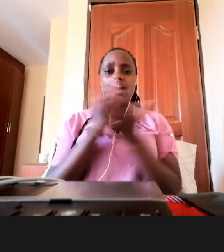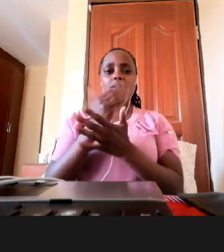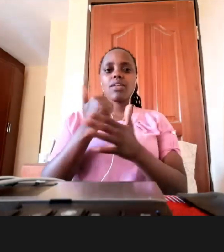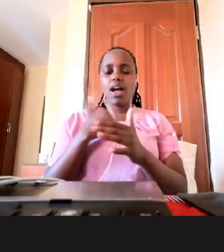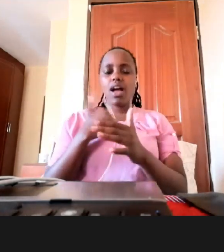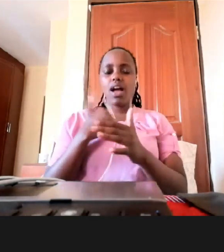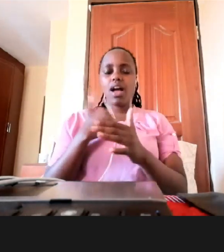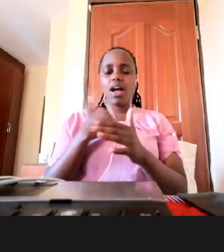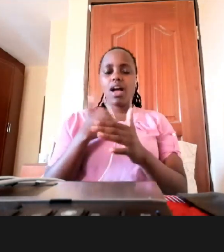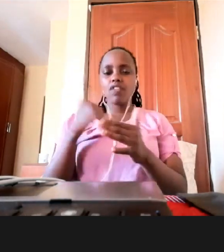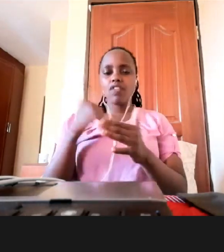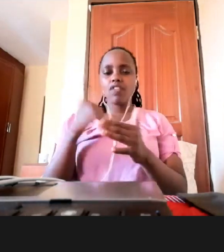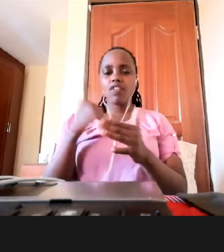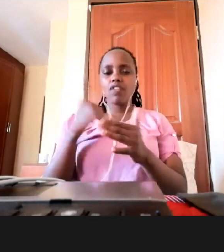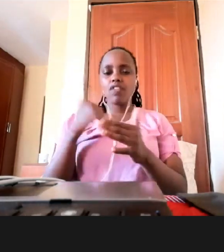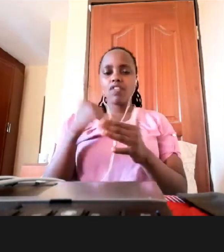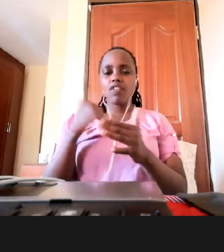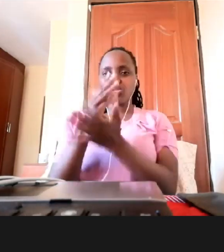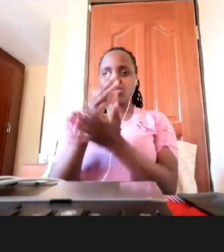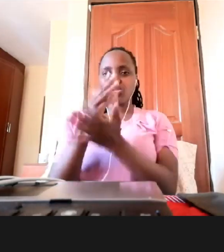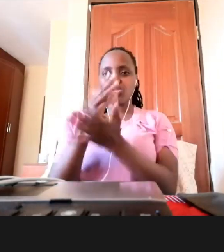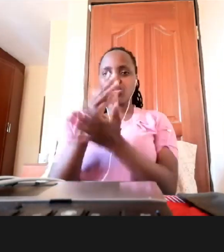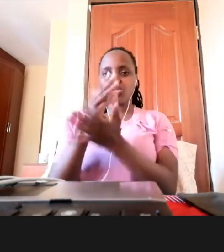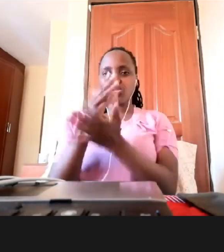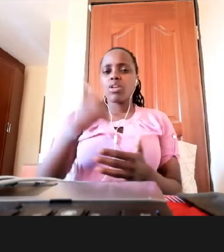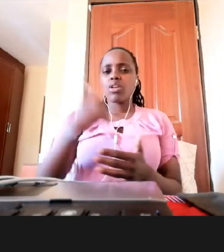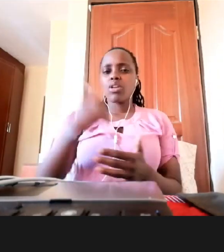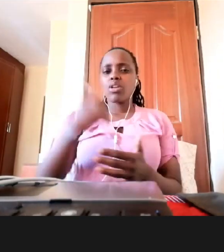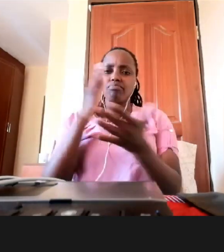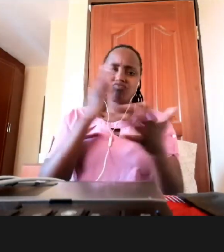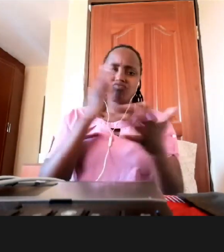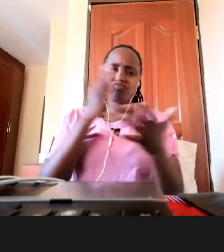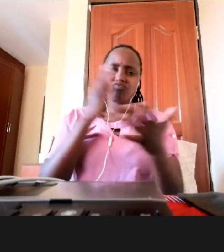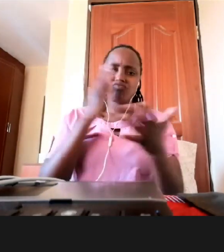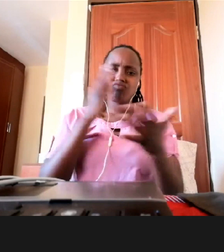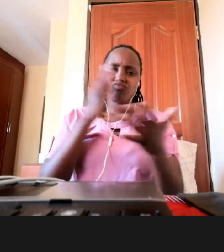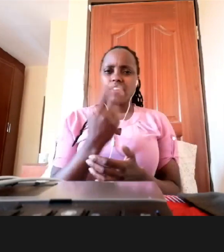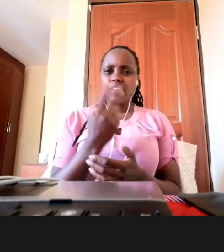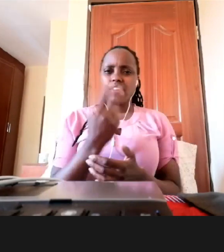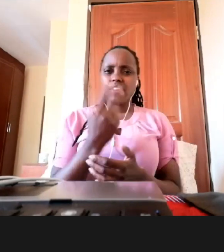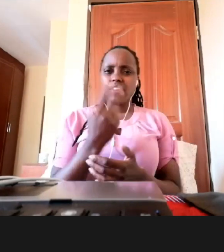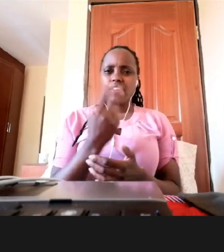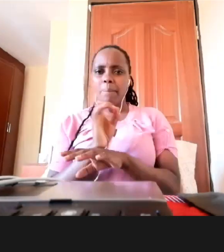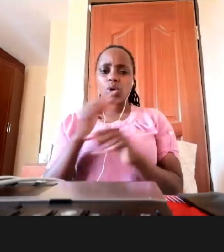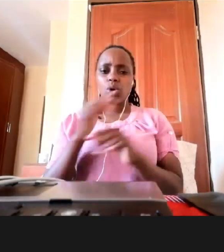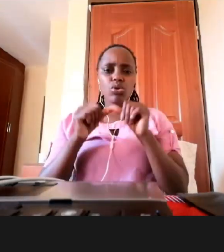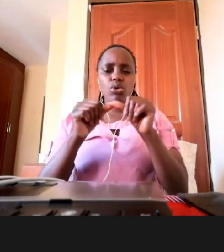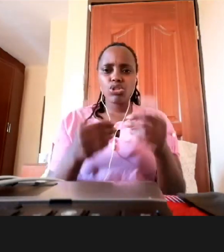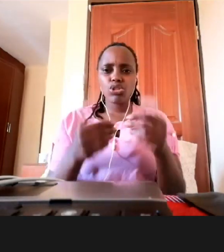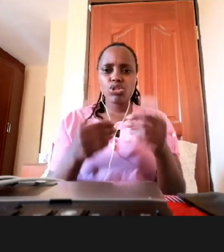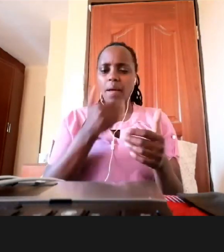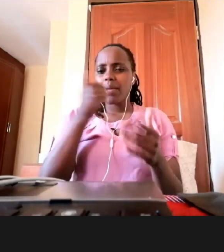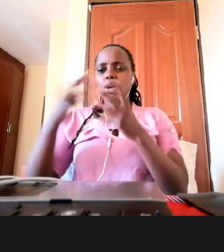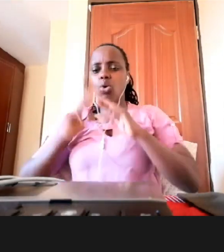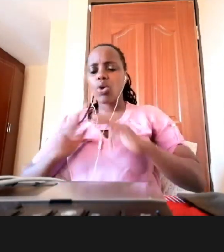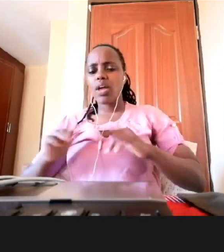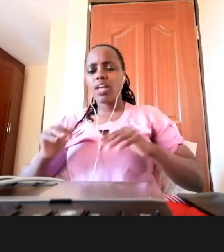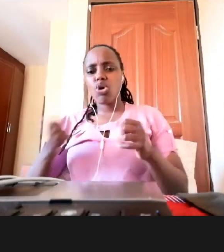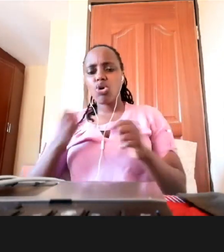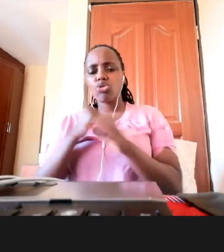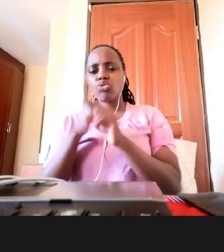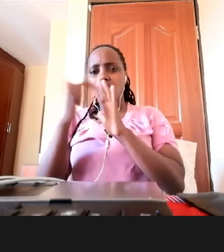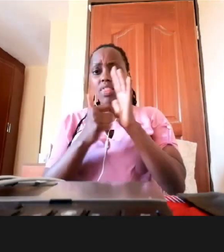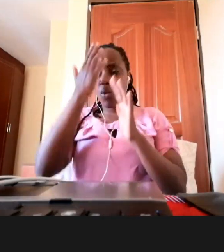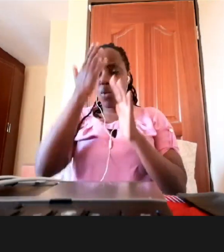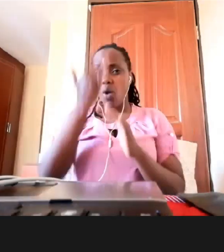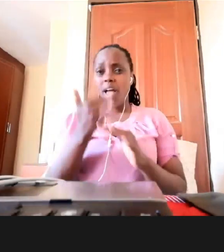so we kept getting reaffirmations after every 30, 40 minutes. Do you still want to continue? Would you rather go and rest, and so on? So